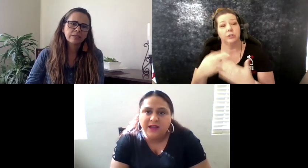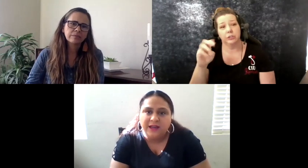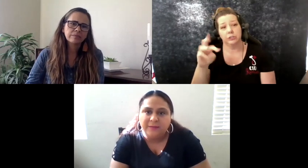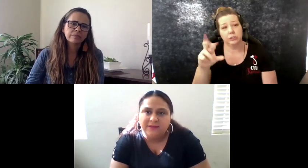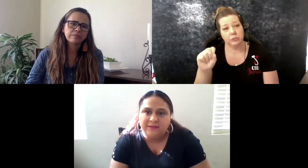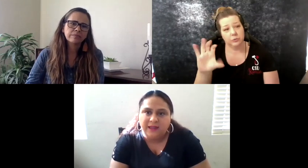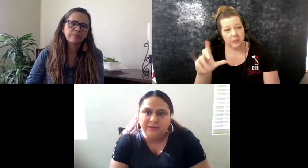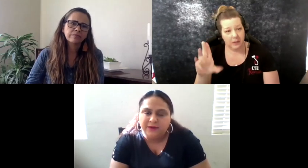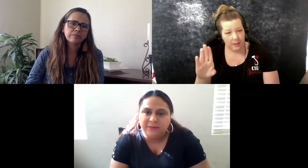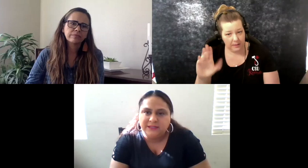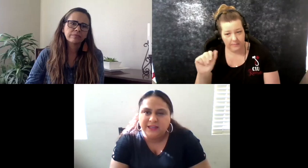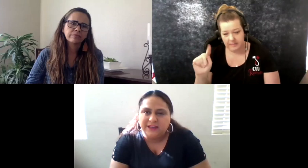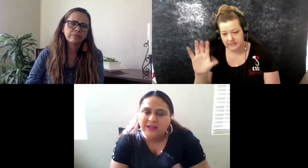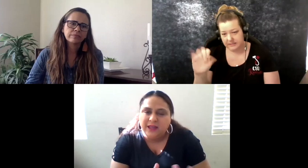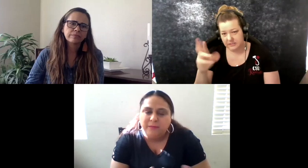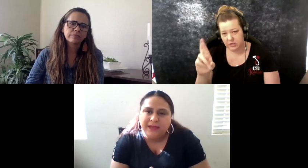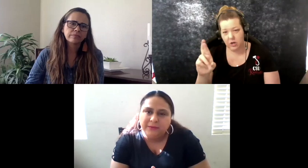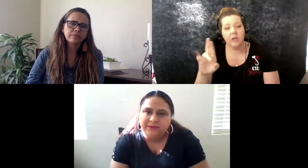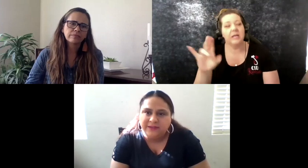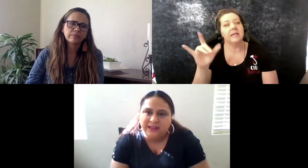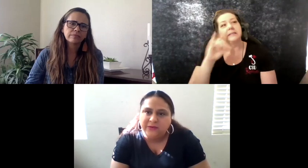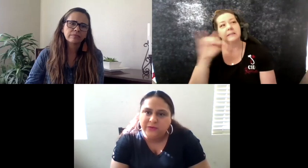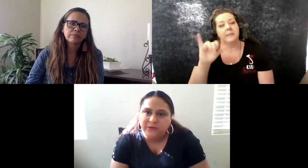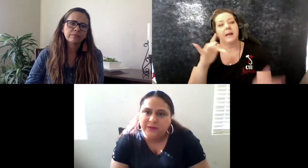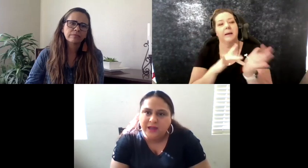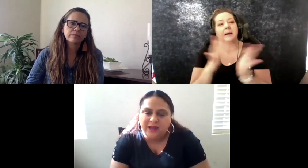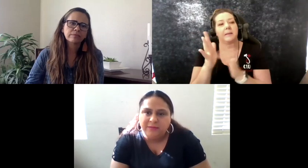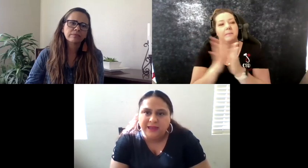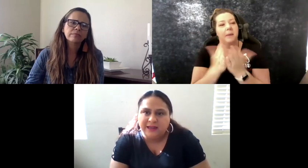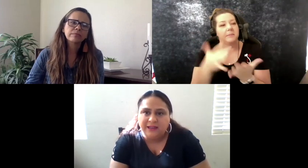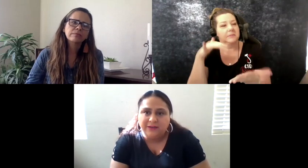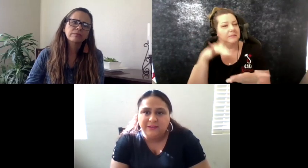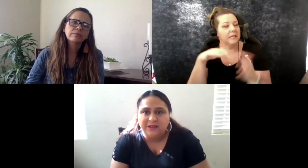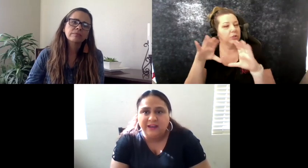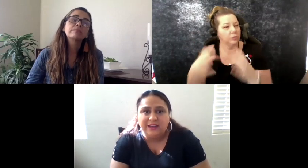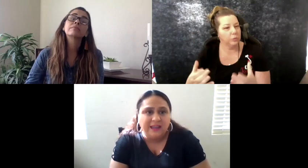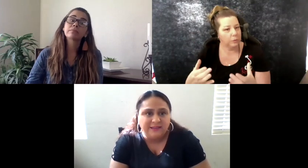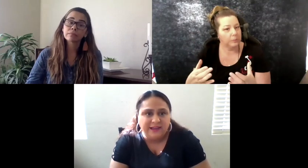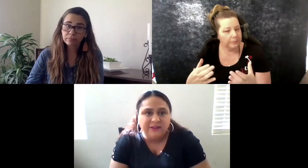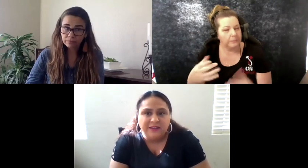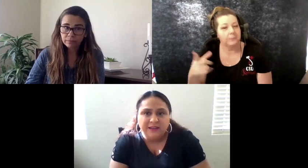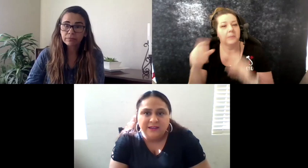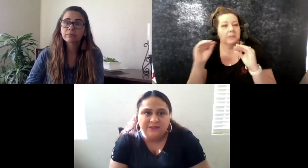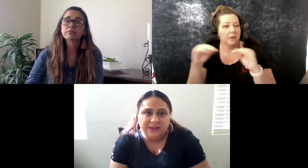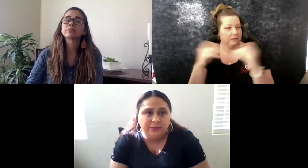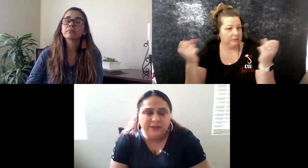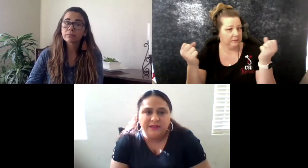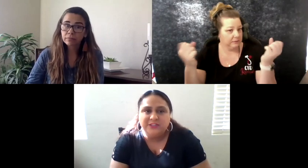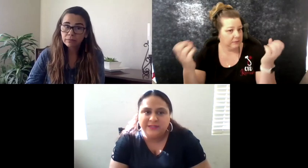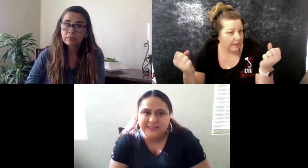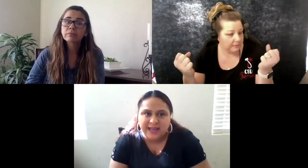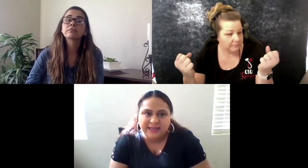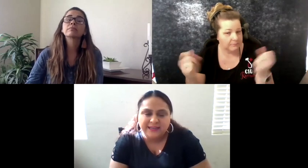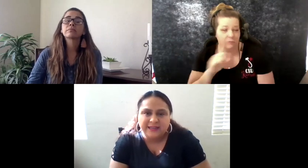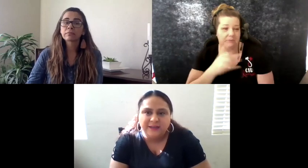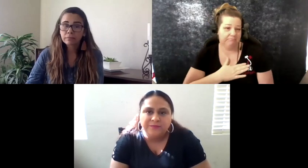CSDR. It's pretty much like a Bible study group that is taught in ASL. So he really